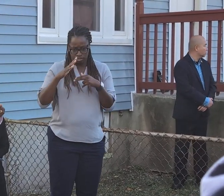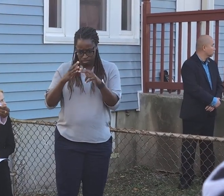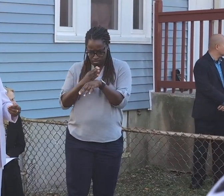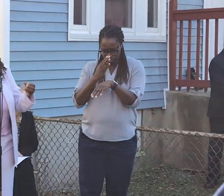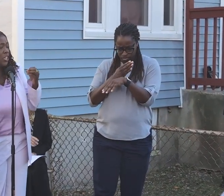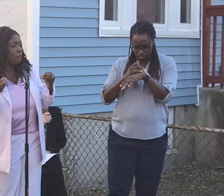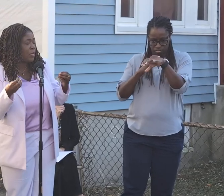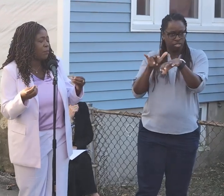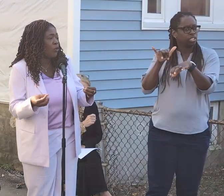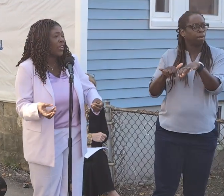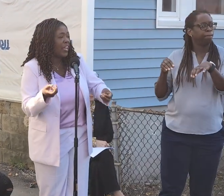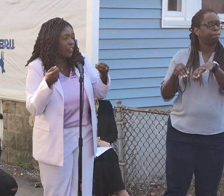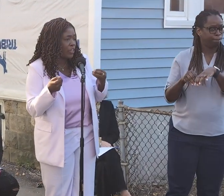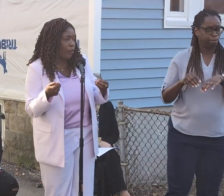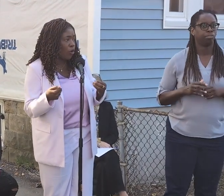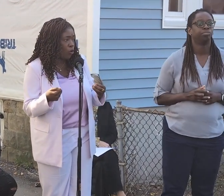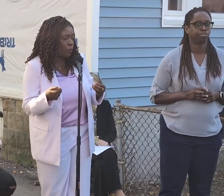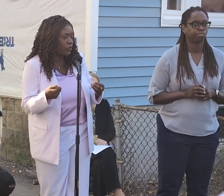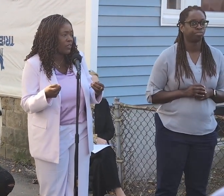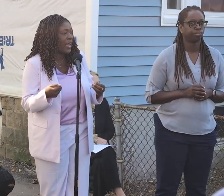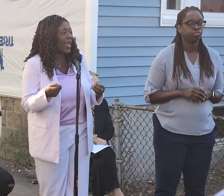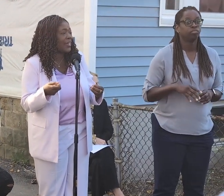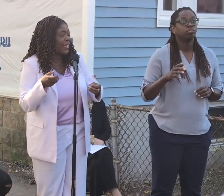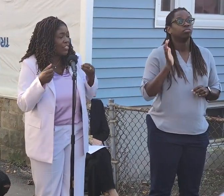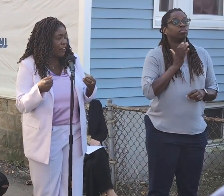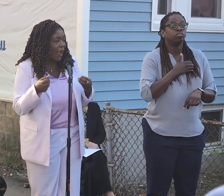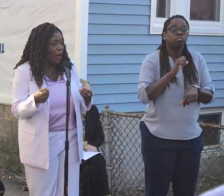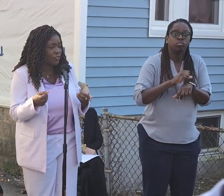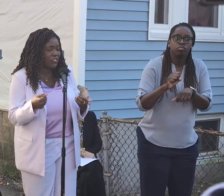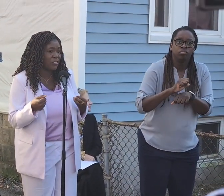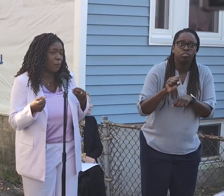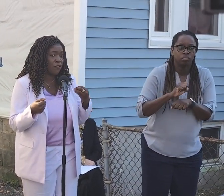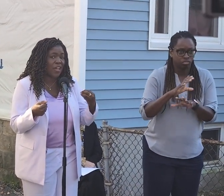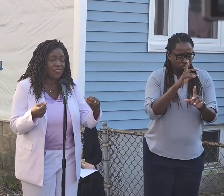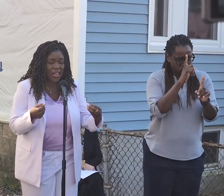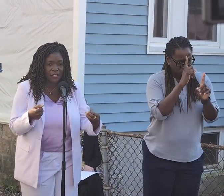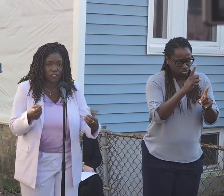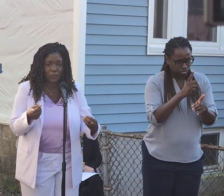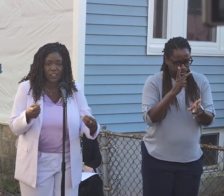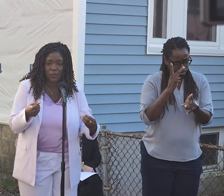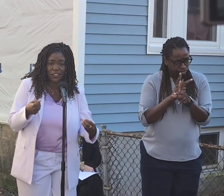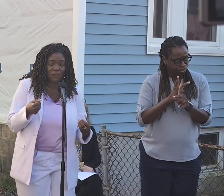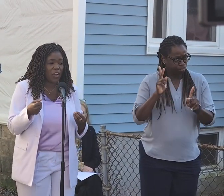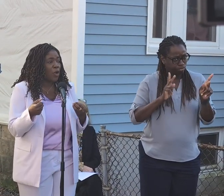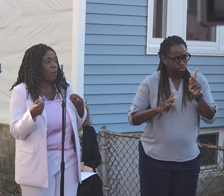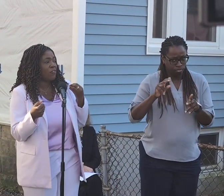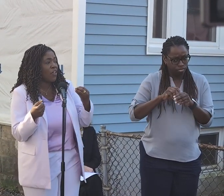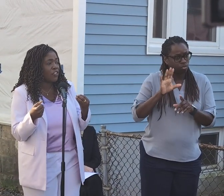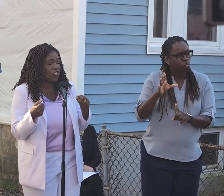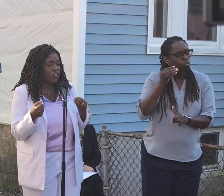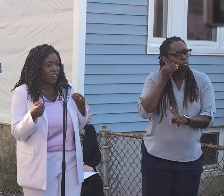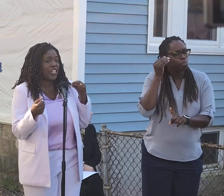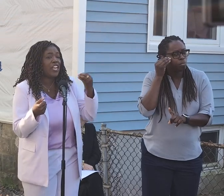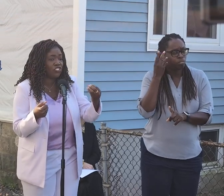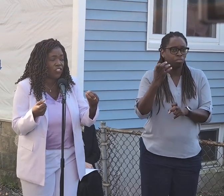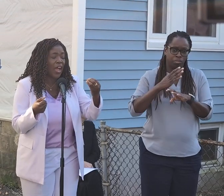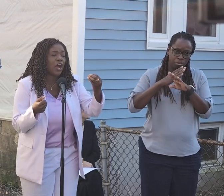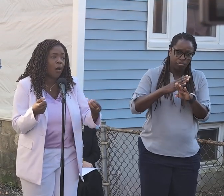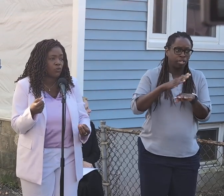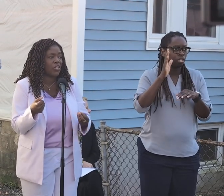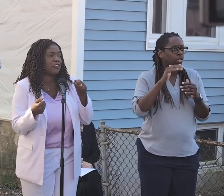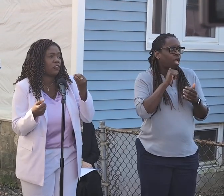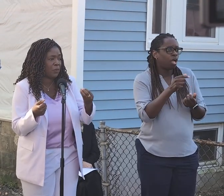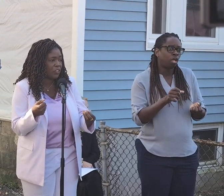the more that we can do to keep people in their homes and in their houses and to prevent that displacement and to prevent the gentrification